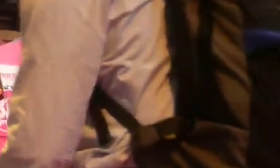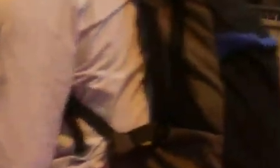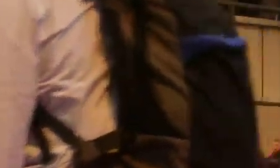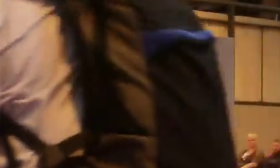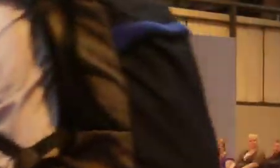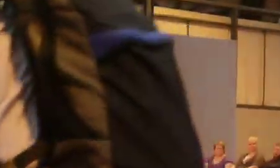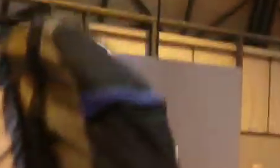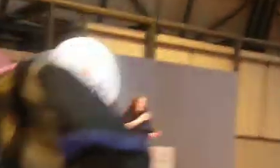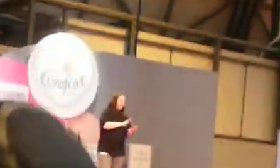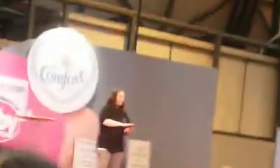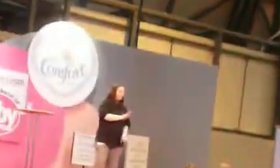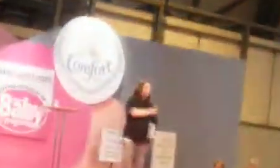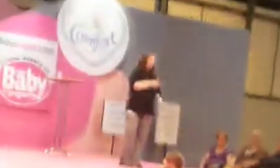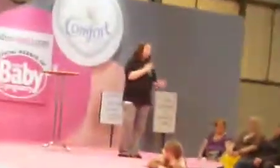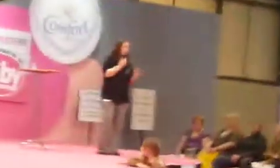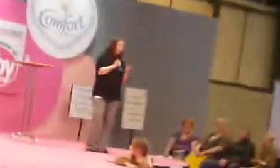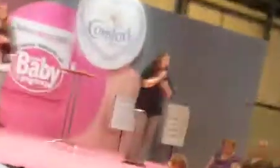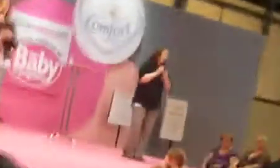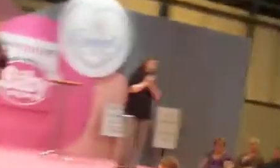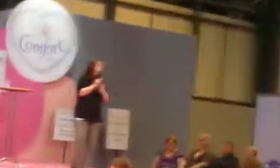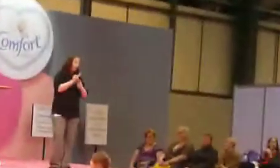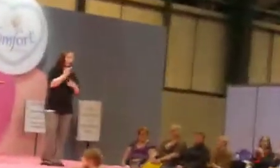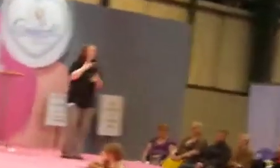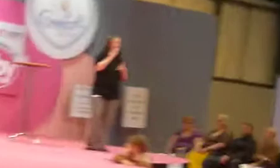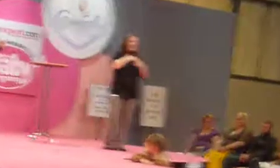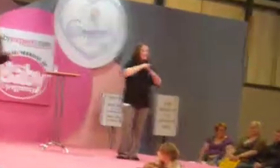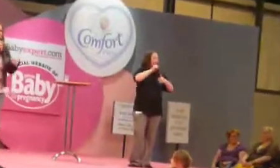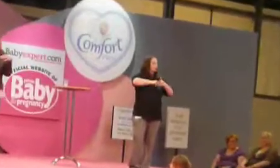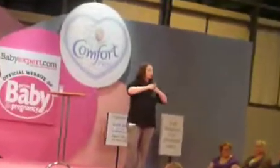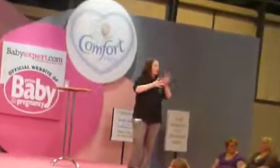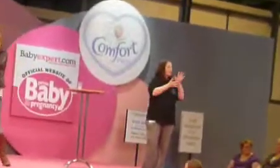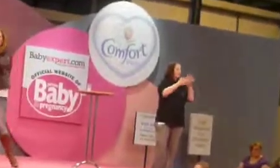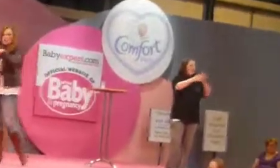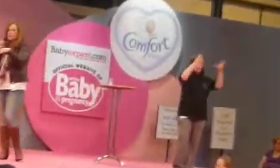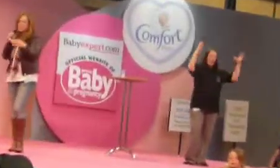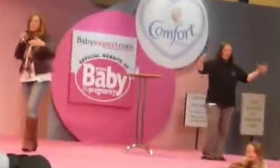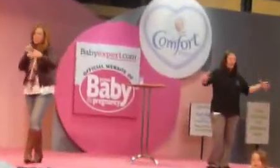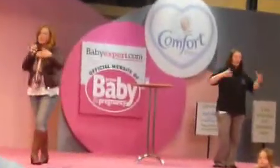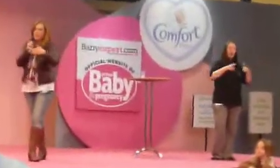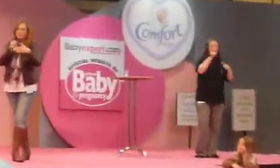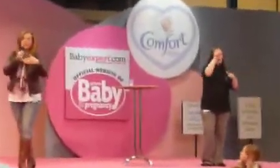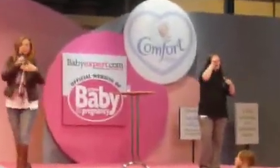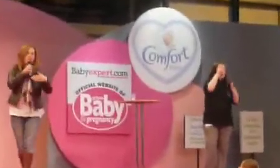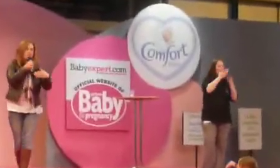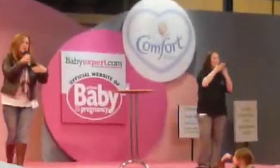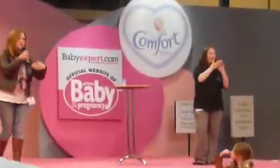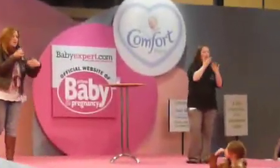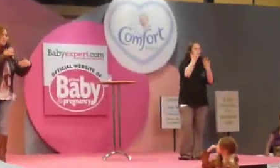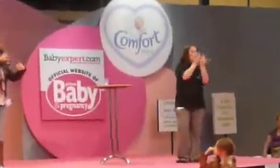time, I hasten to add. I was in a shopping mall, and you know how in shopping malls they don't really have